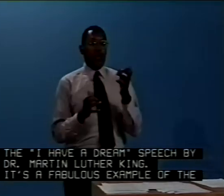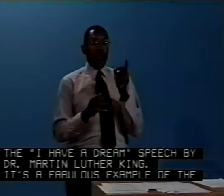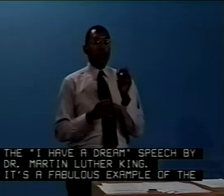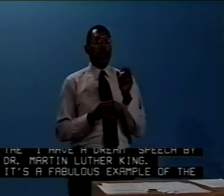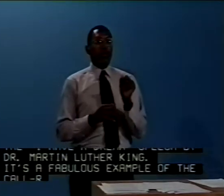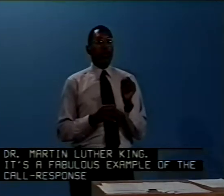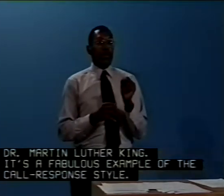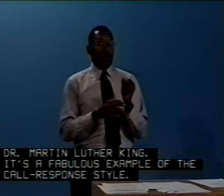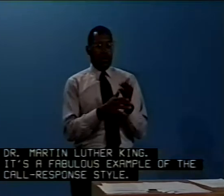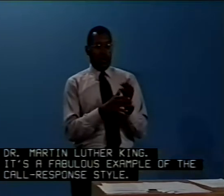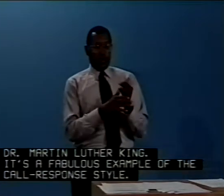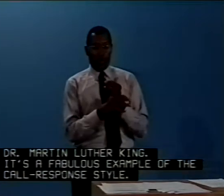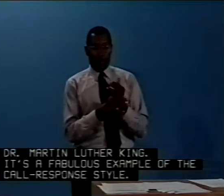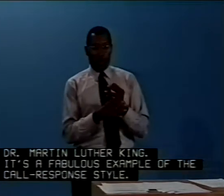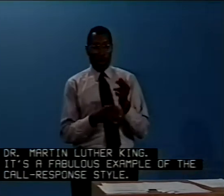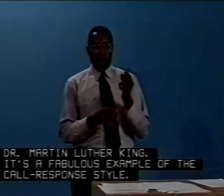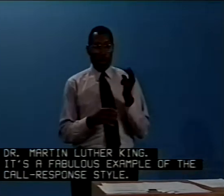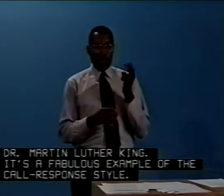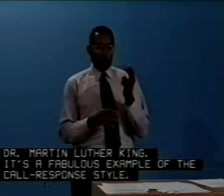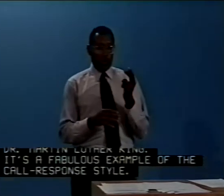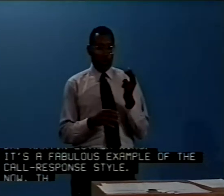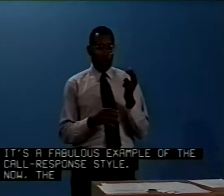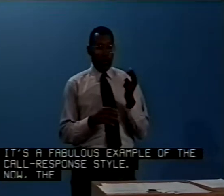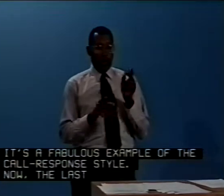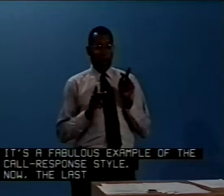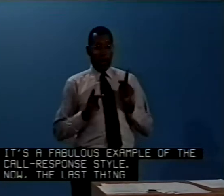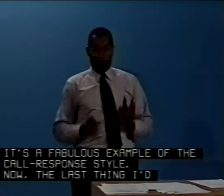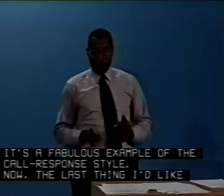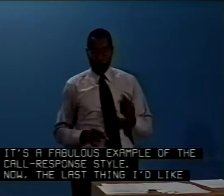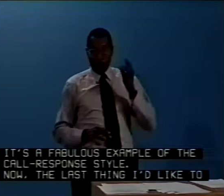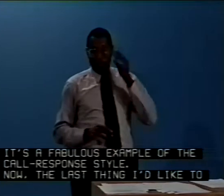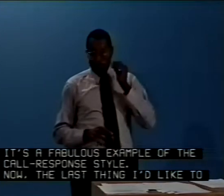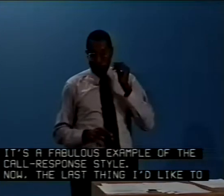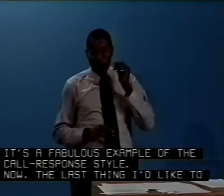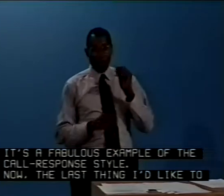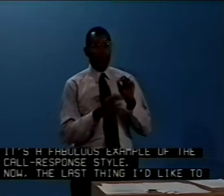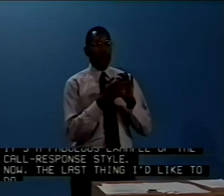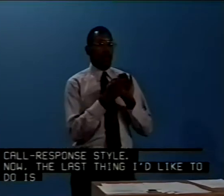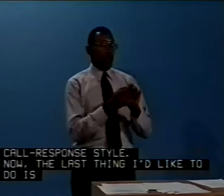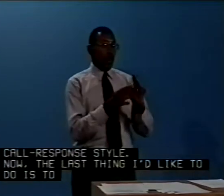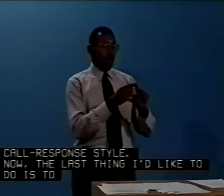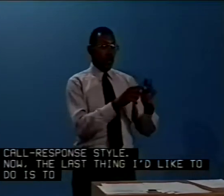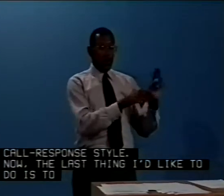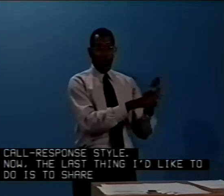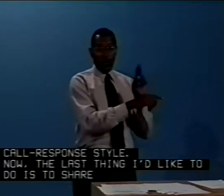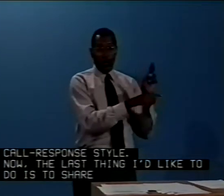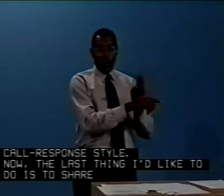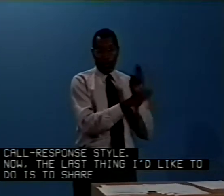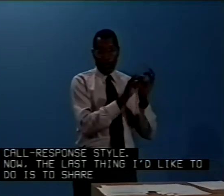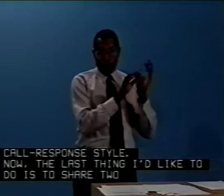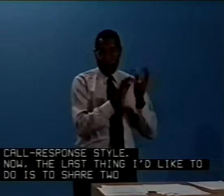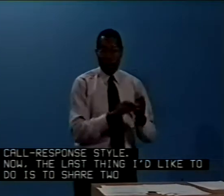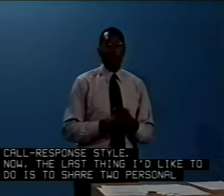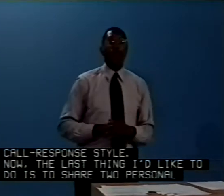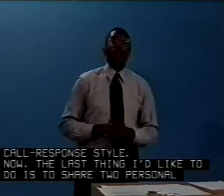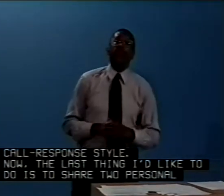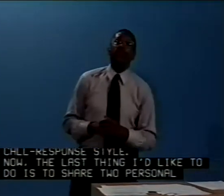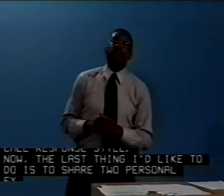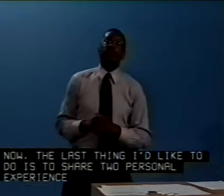Now, the last thing I'd like to do is to share two personal experiences relating to the use of